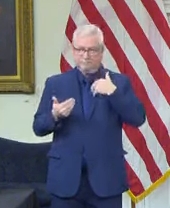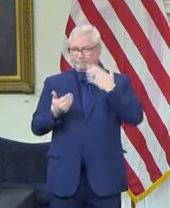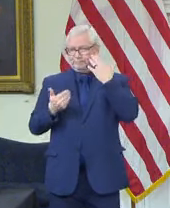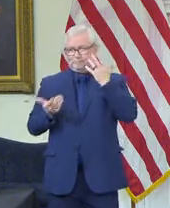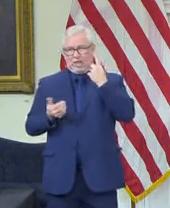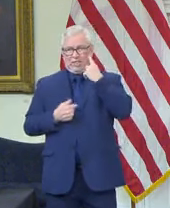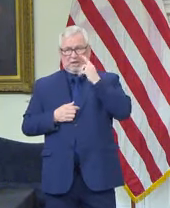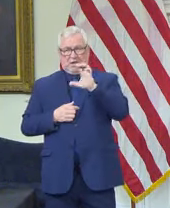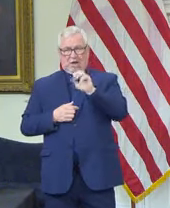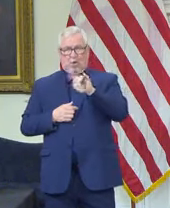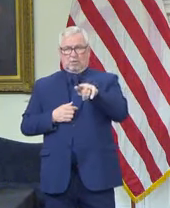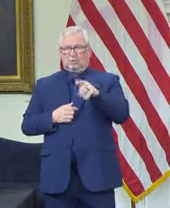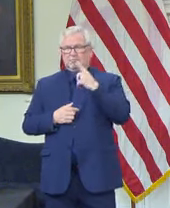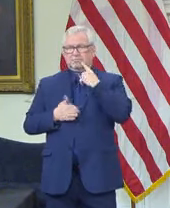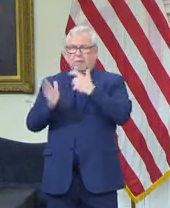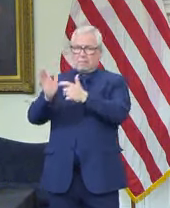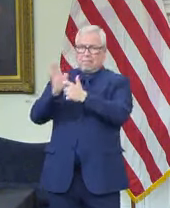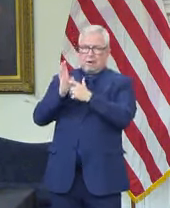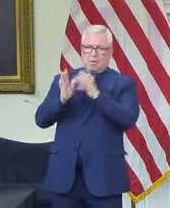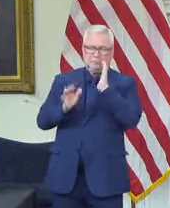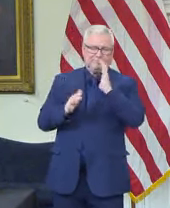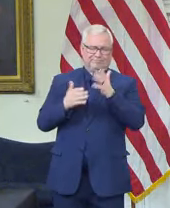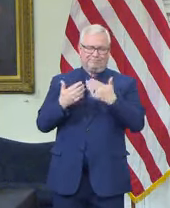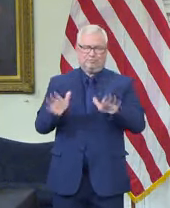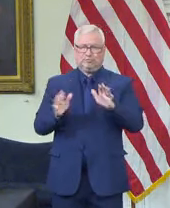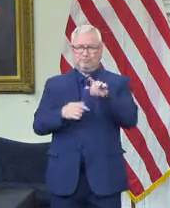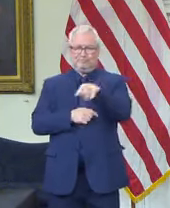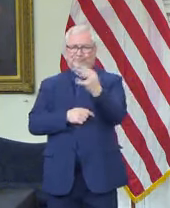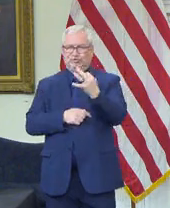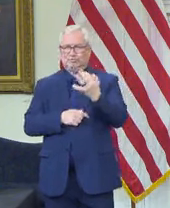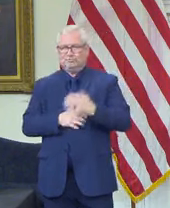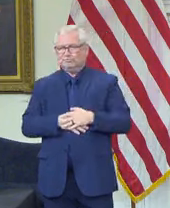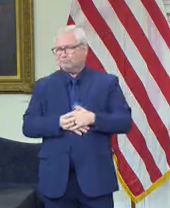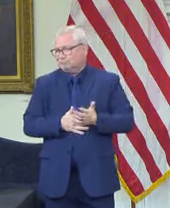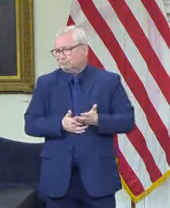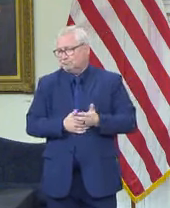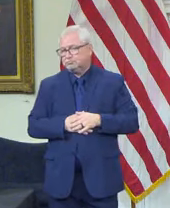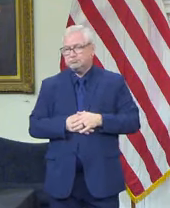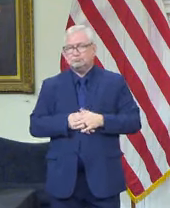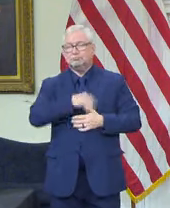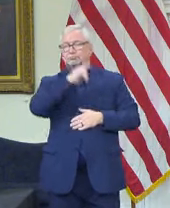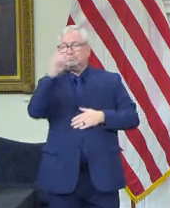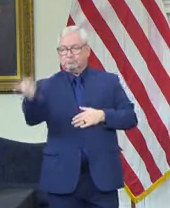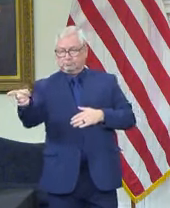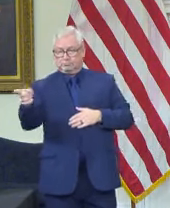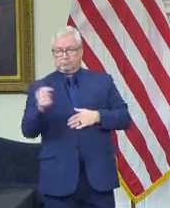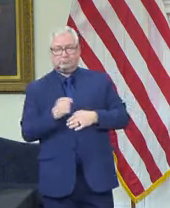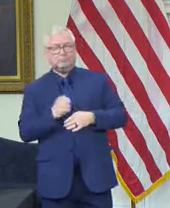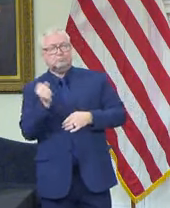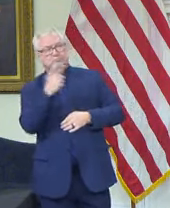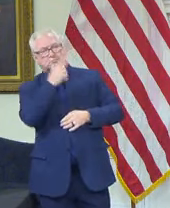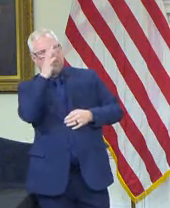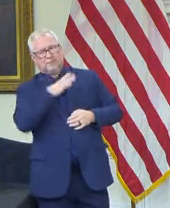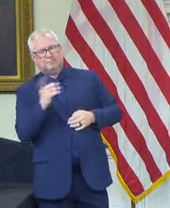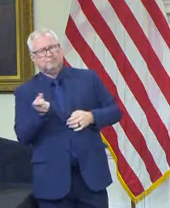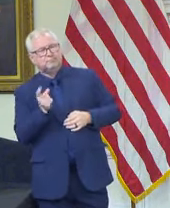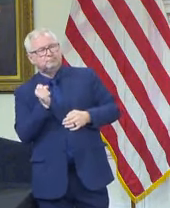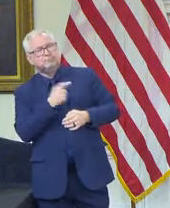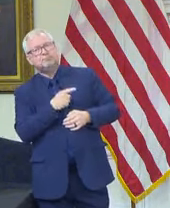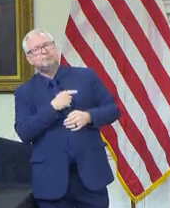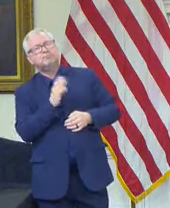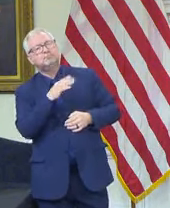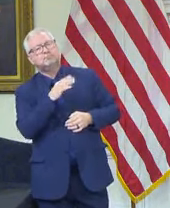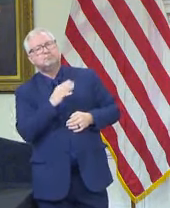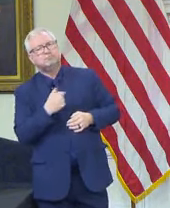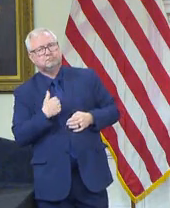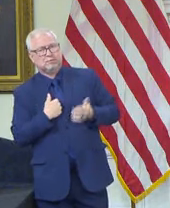Friday. Anybody else? Sure. Governor, on Monday, your new colleague in Virginia, Governor